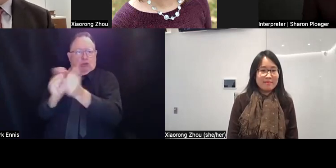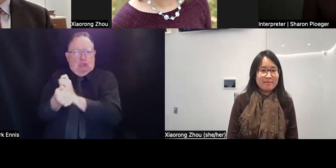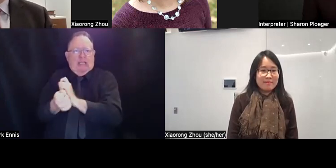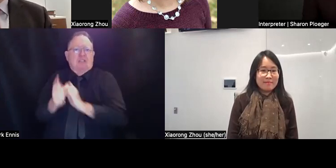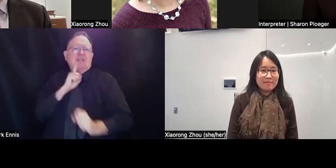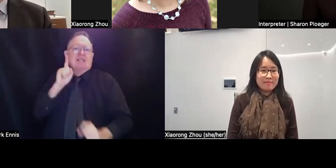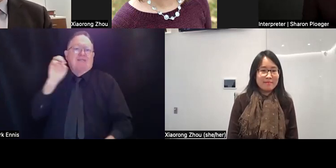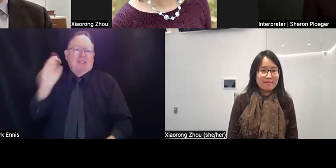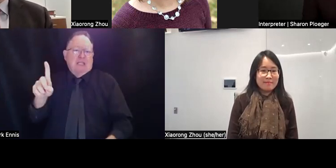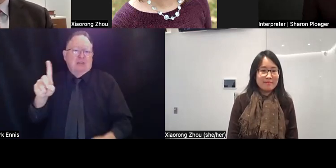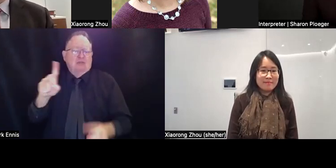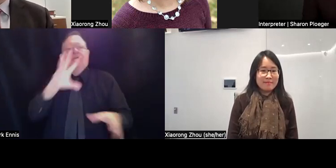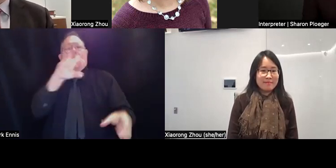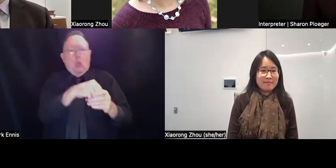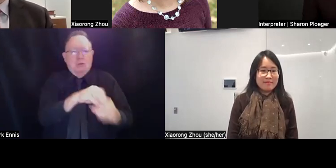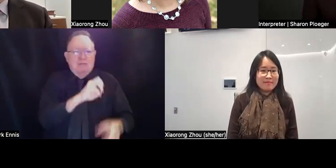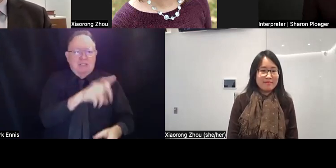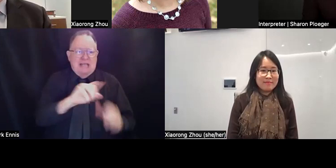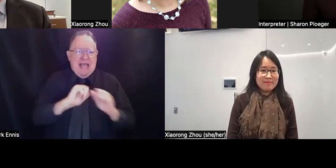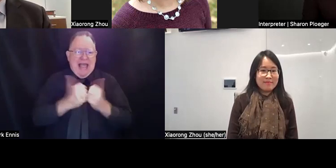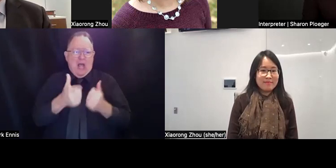and make that change?